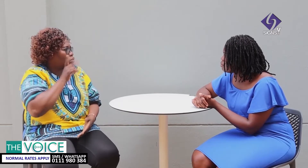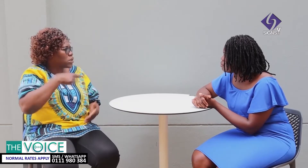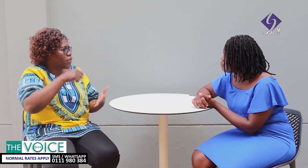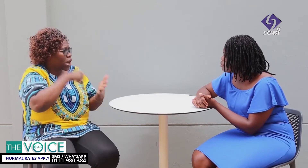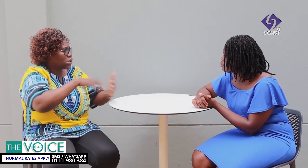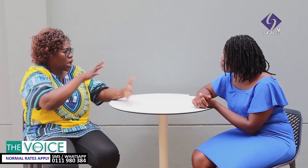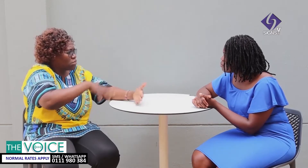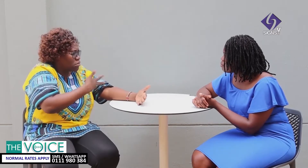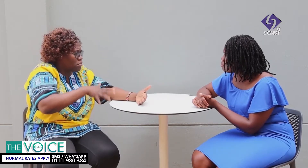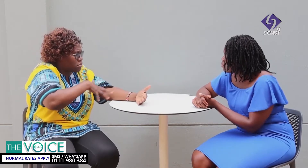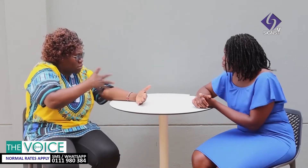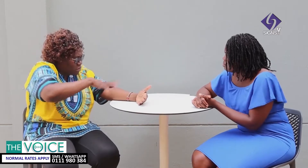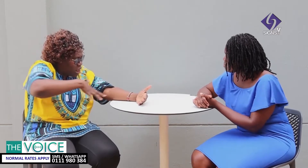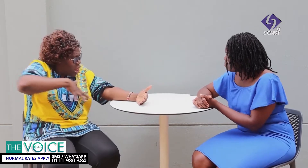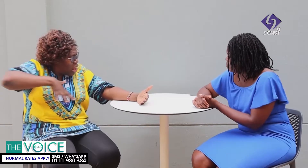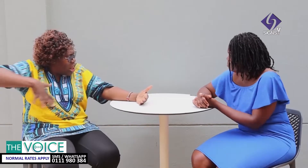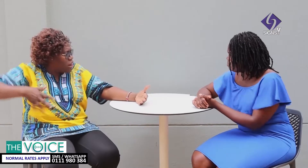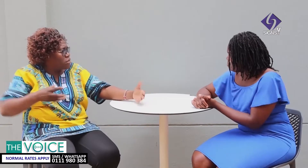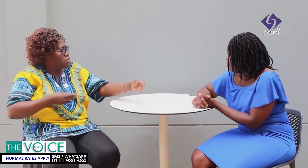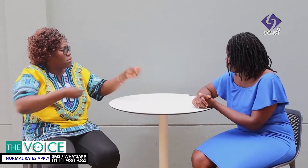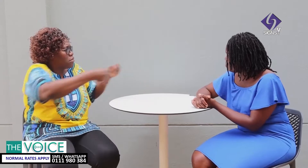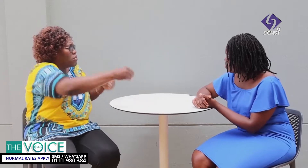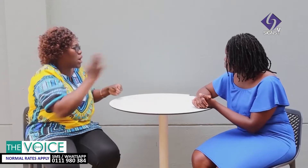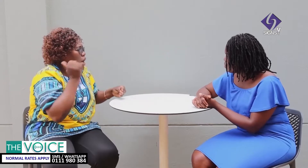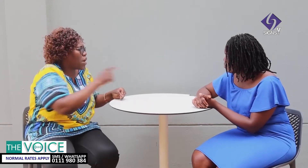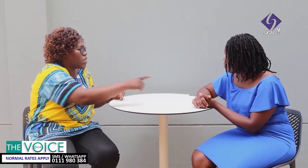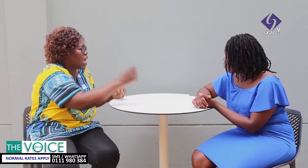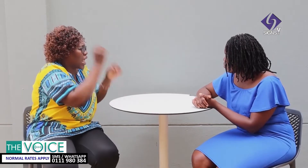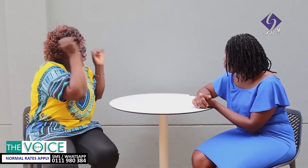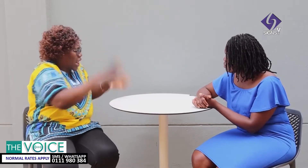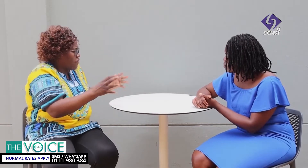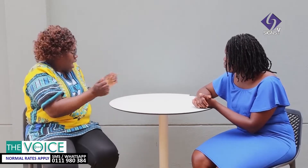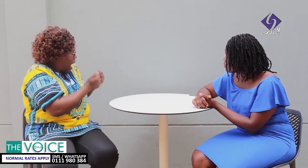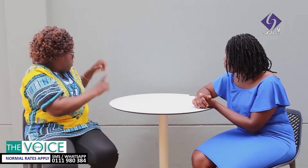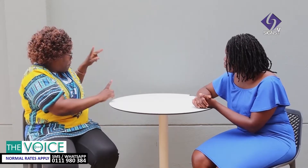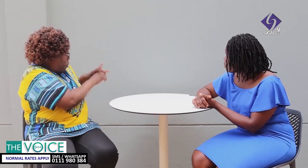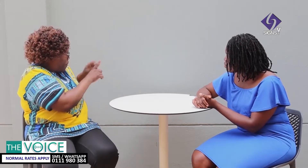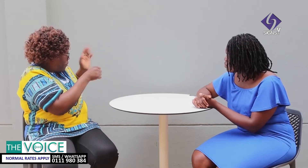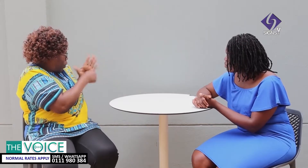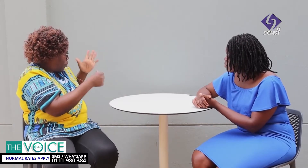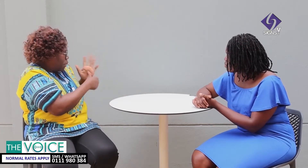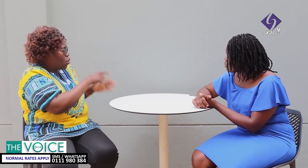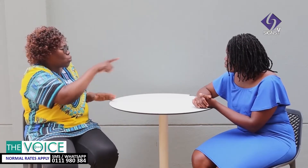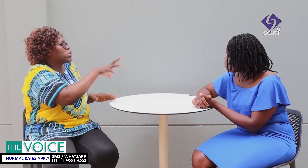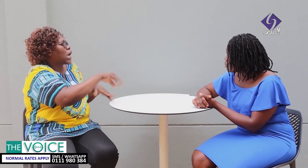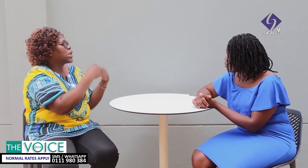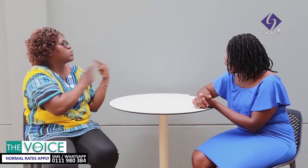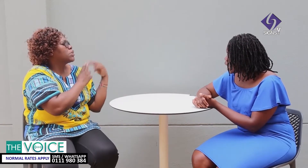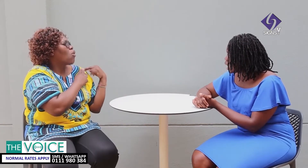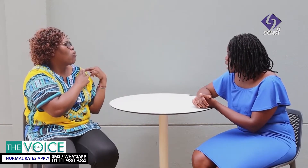when my mom called my uncle to express her issues, that was another issue. Another issue came